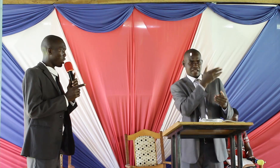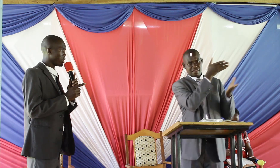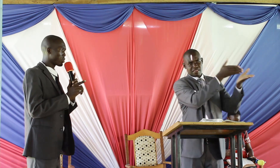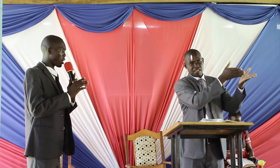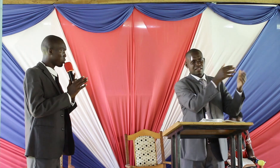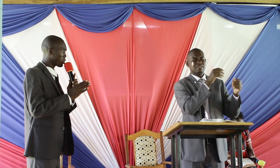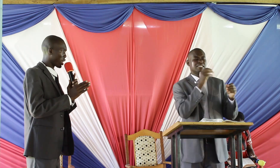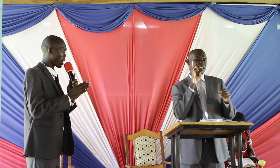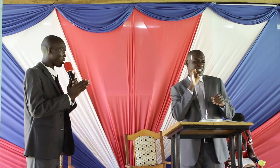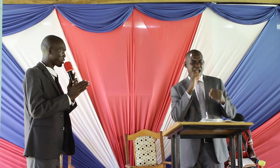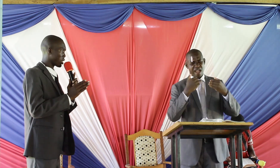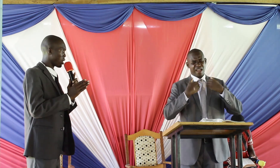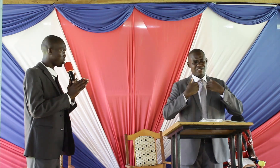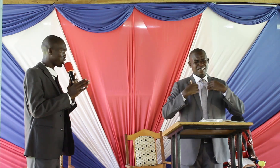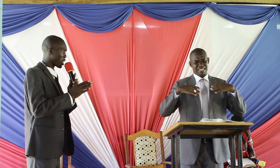is